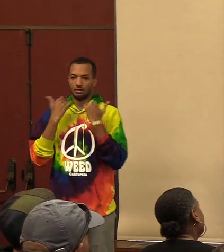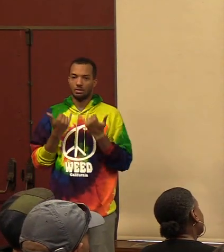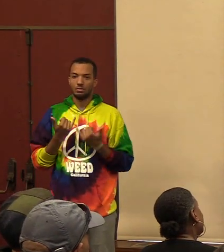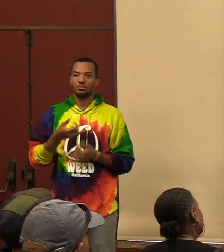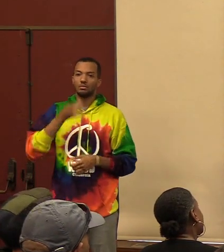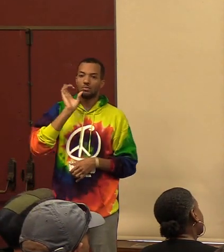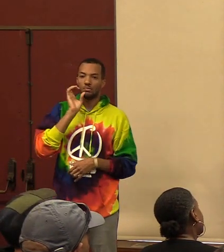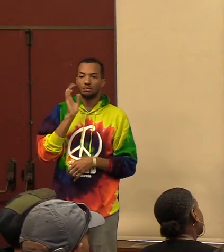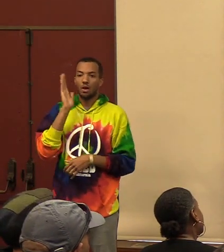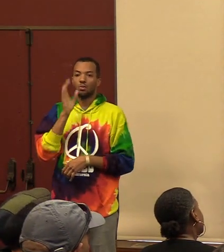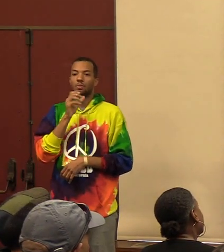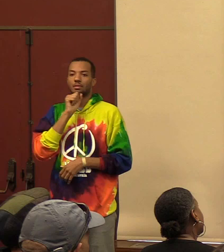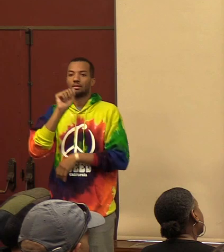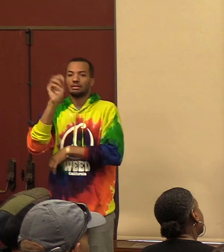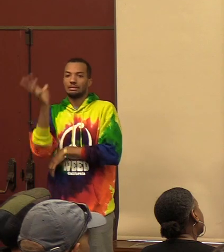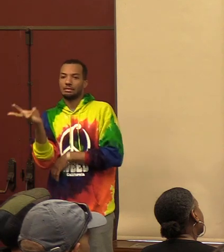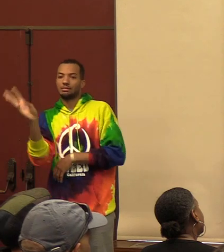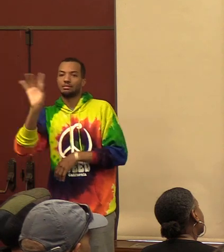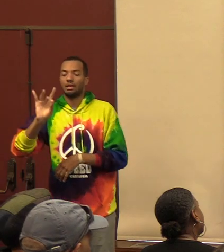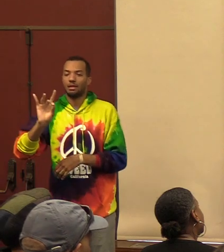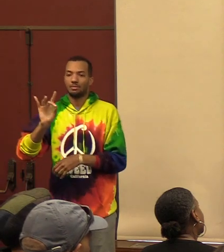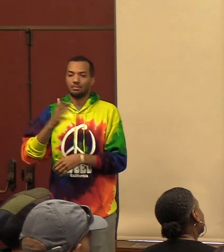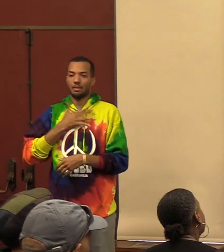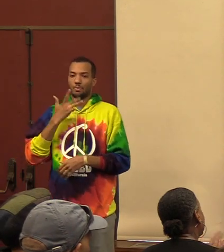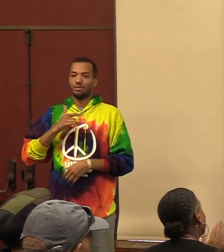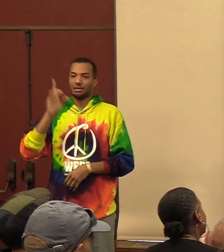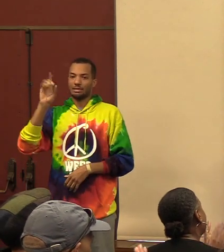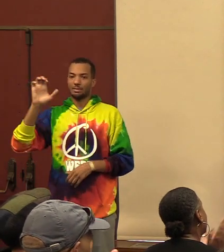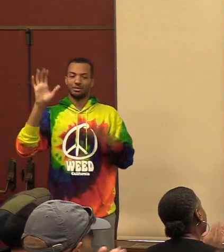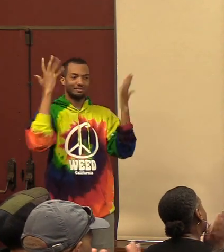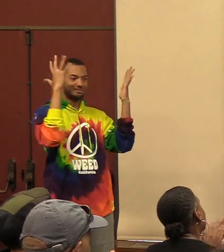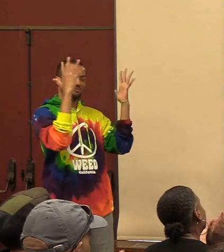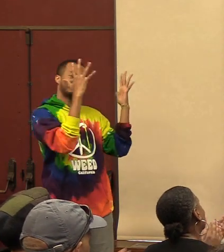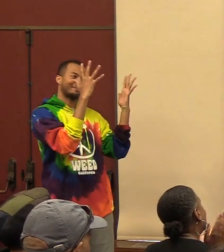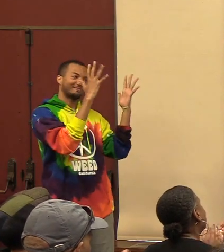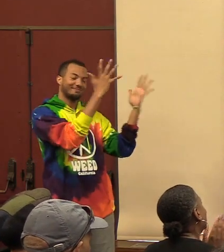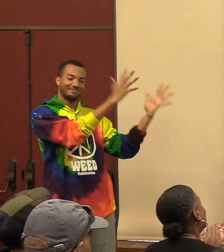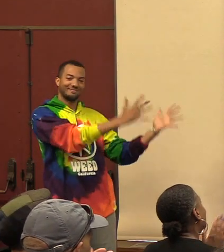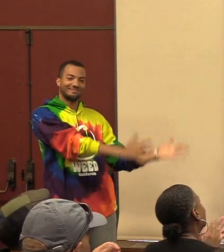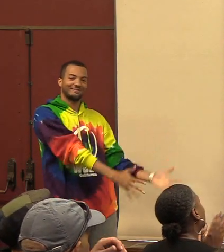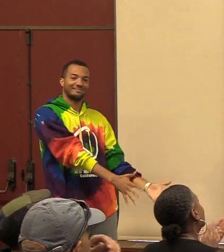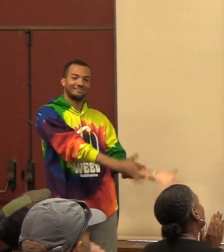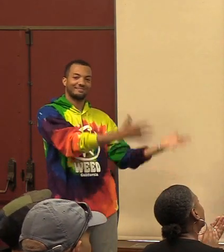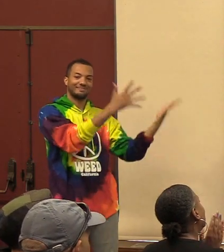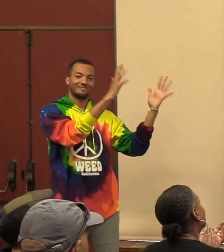I'll be 68 years old in December. December 7th.